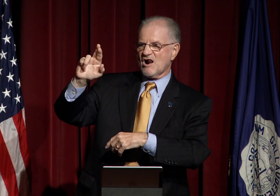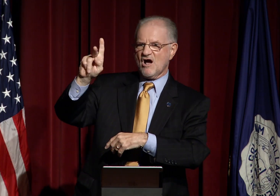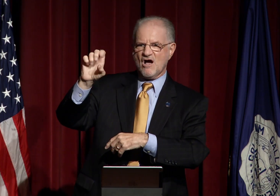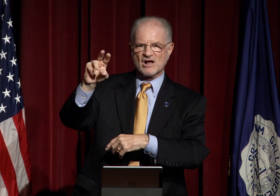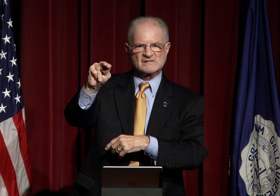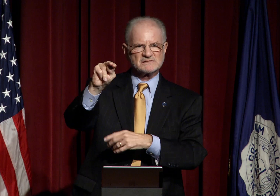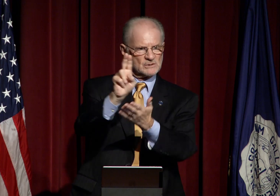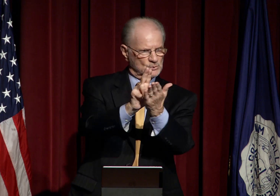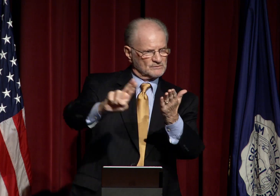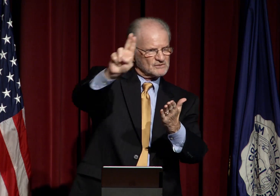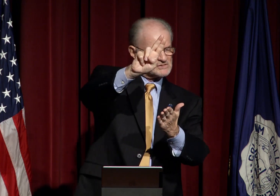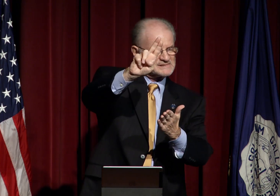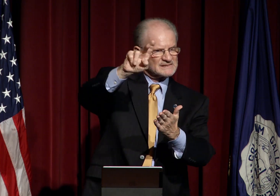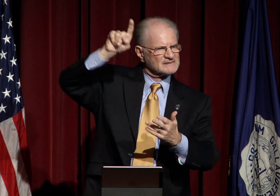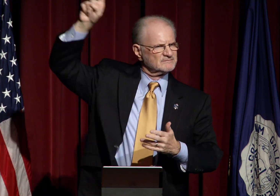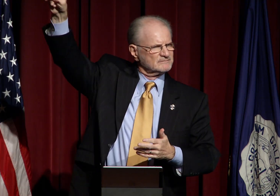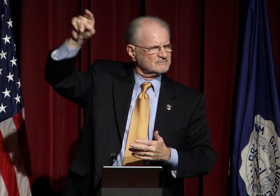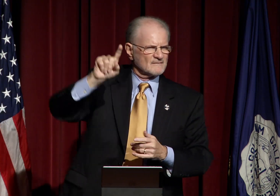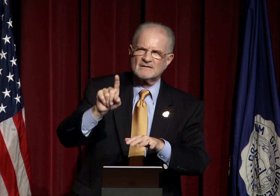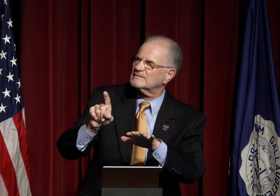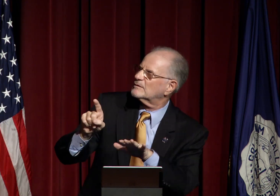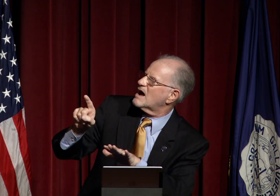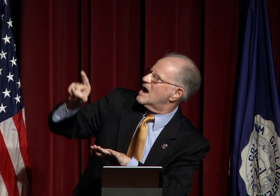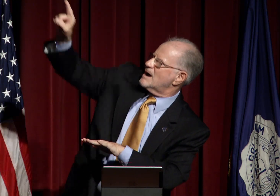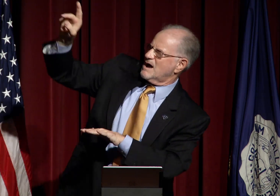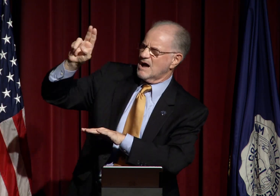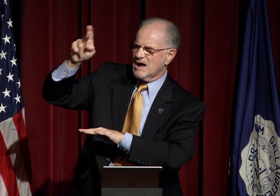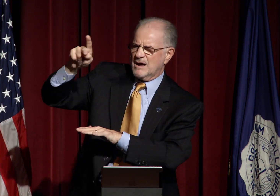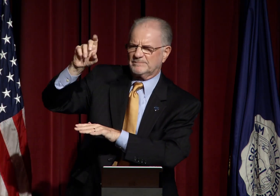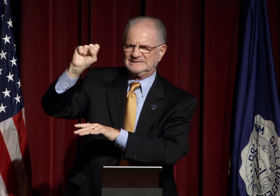Paul hails from Clarkson University,